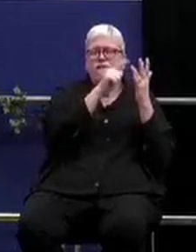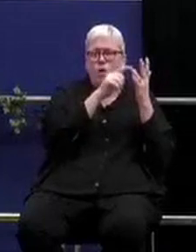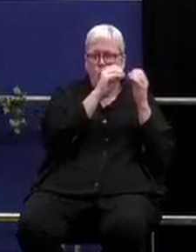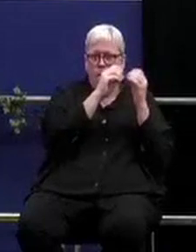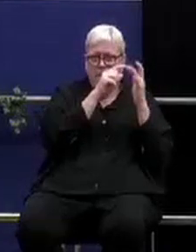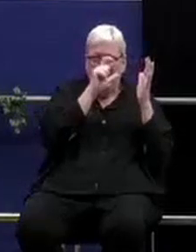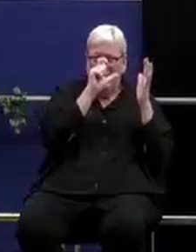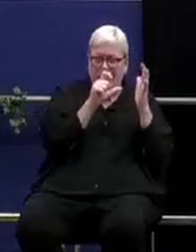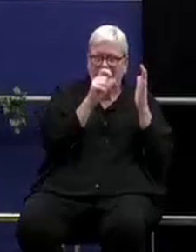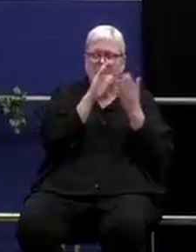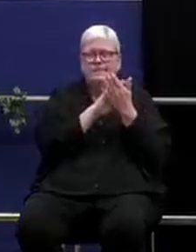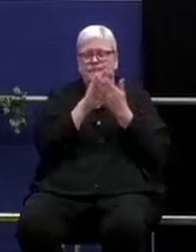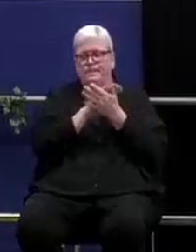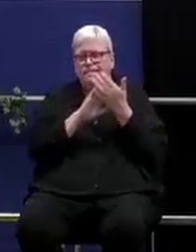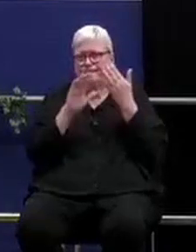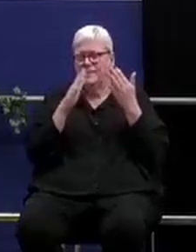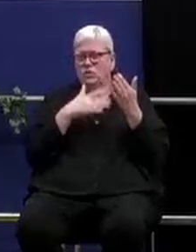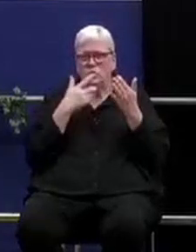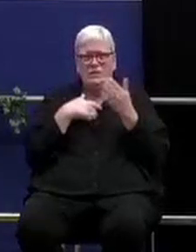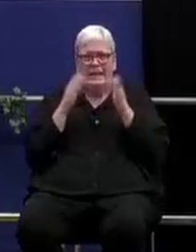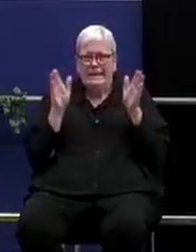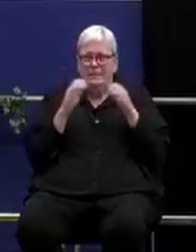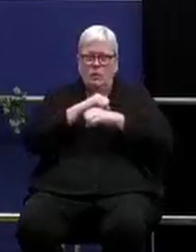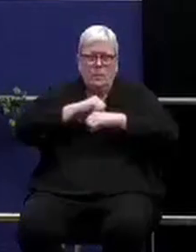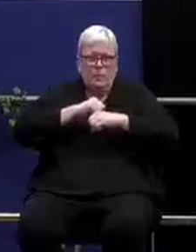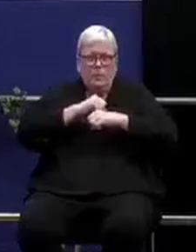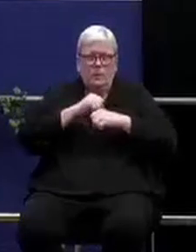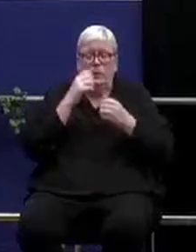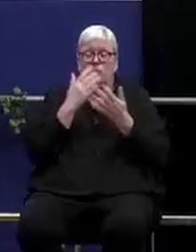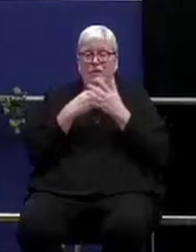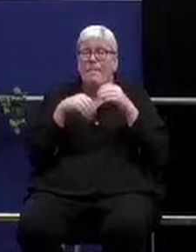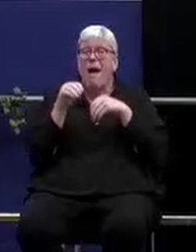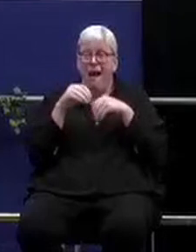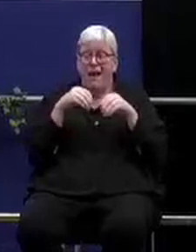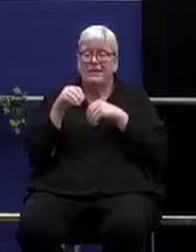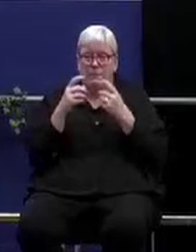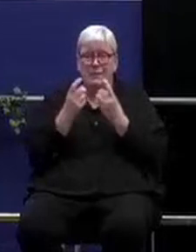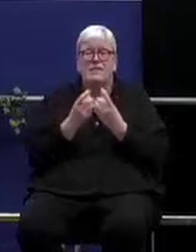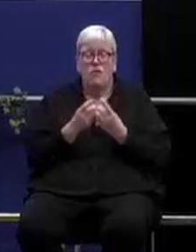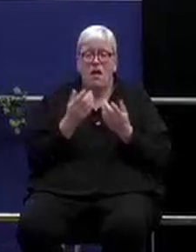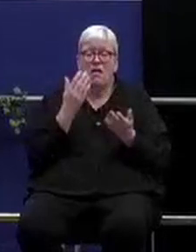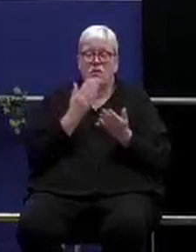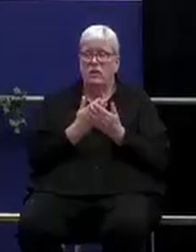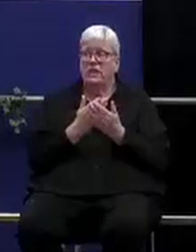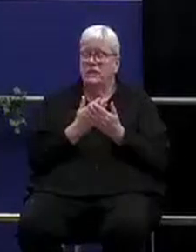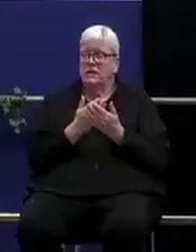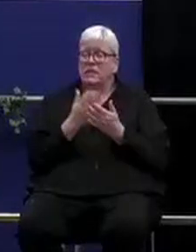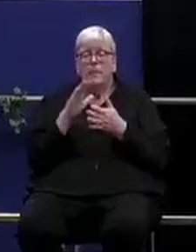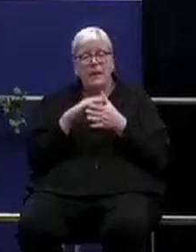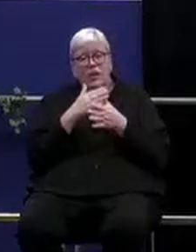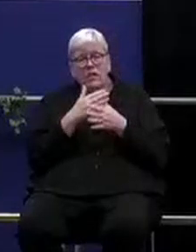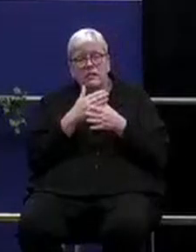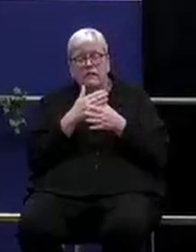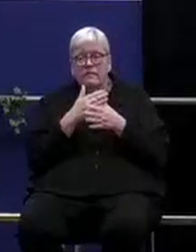but also in its marketing material. Mm. And, you know, it's obviously because of the characters'